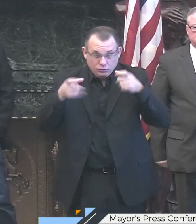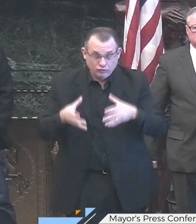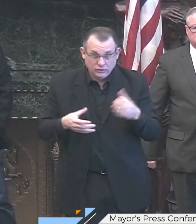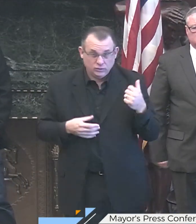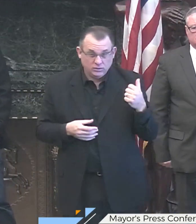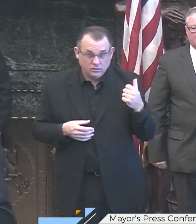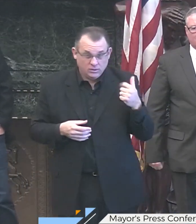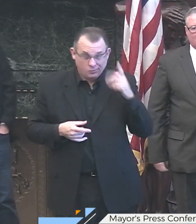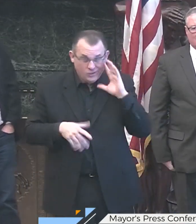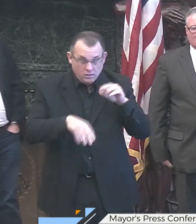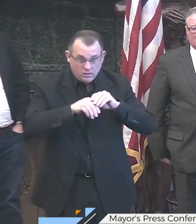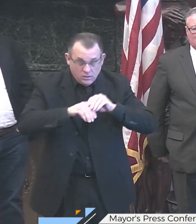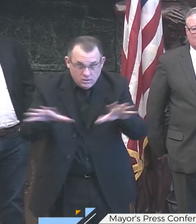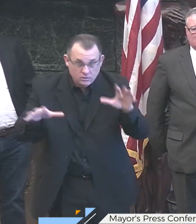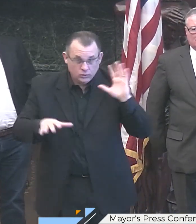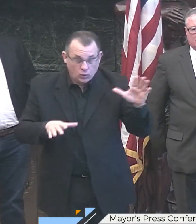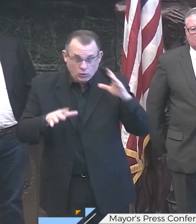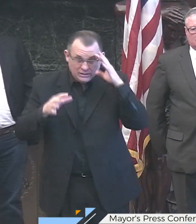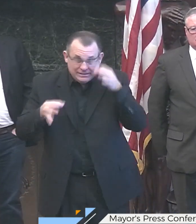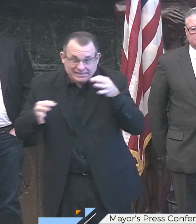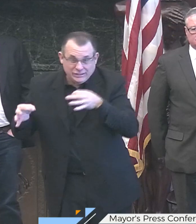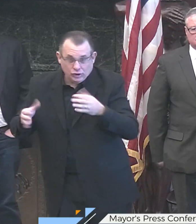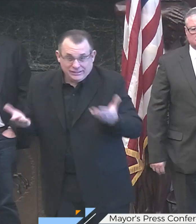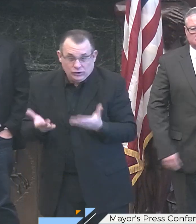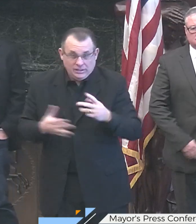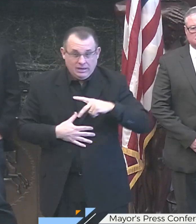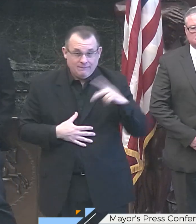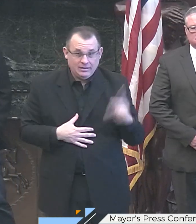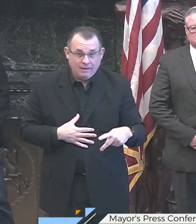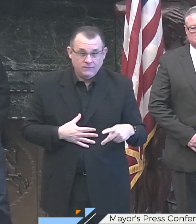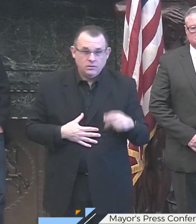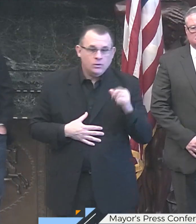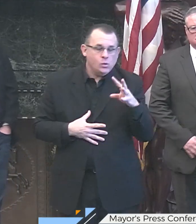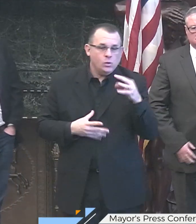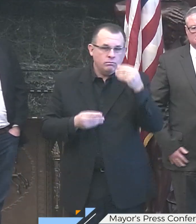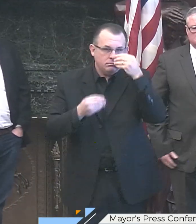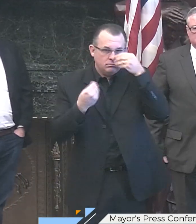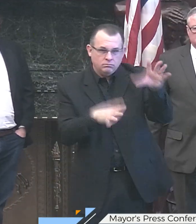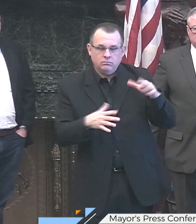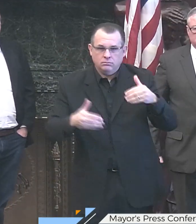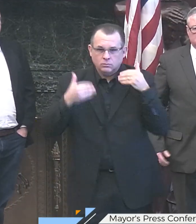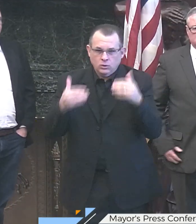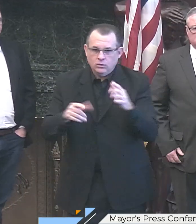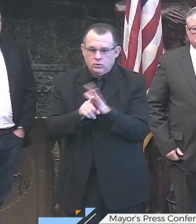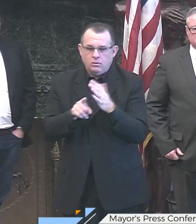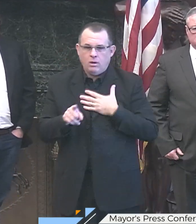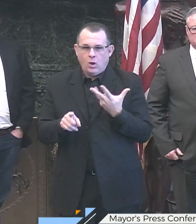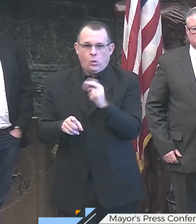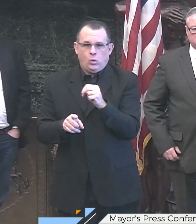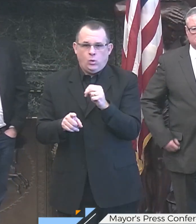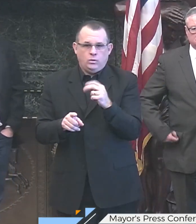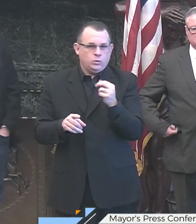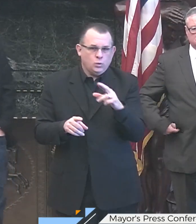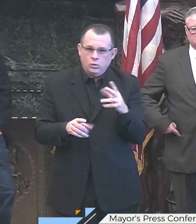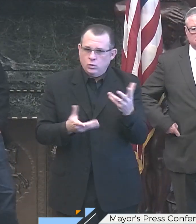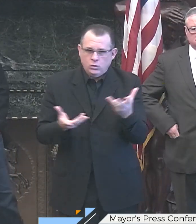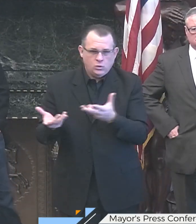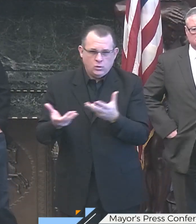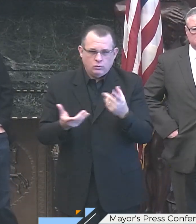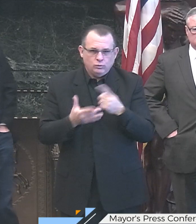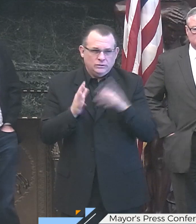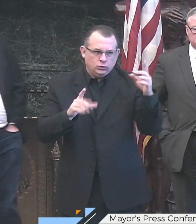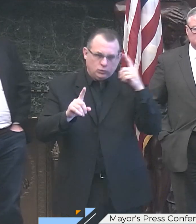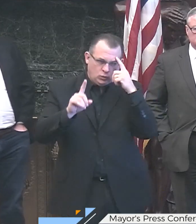restrictions in Philadelphia, or will you take that information into consideration? And what would your message be to